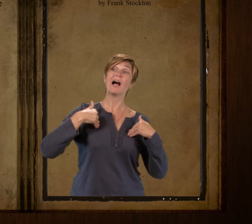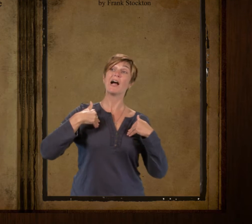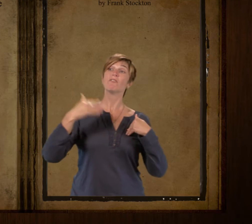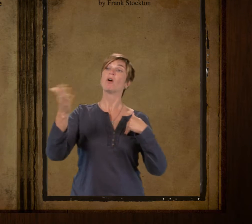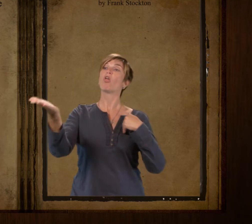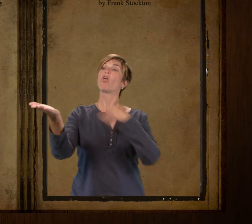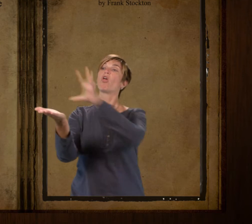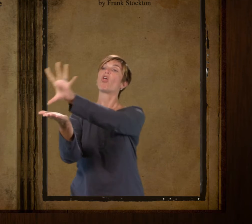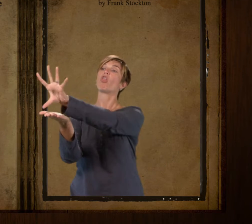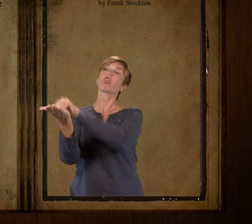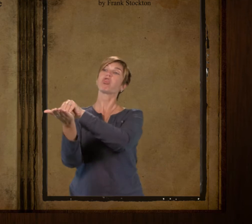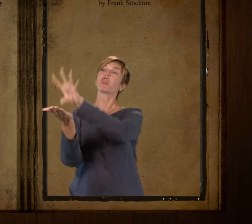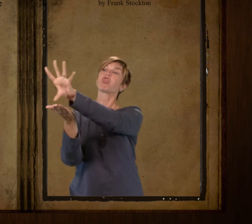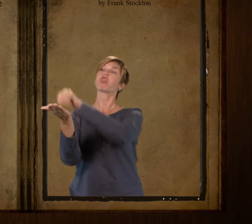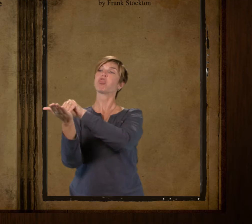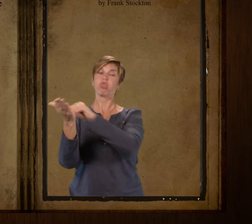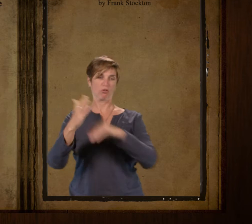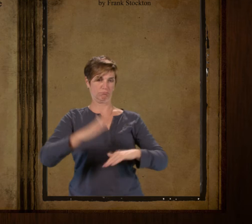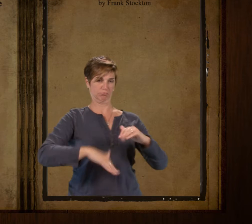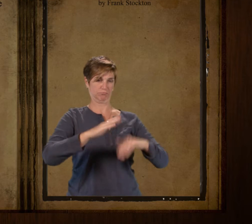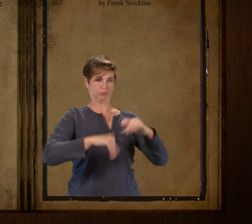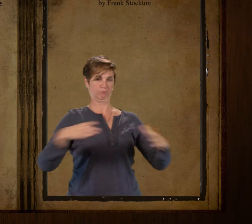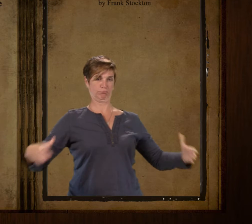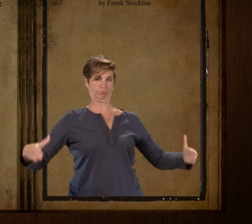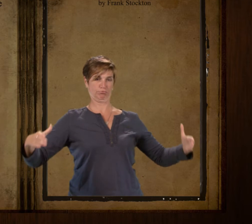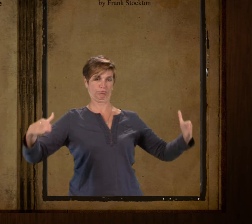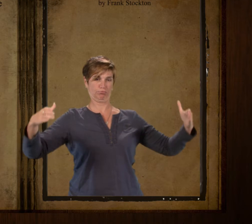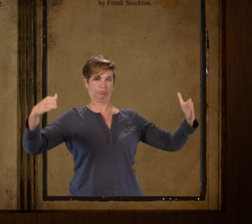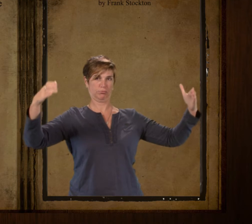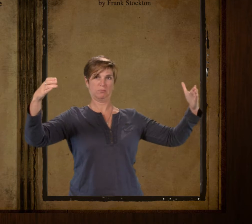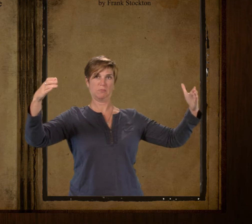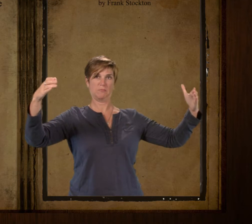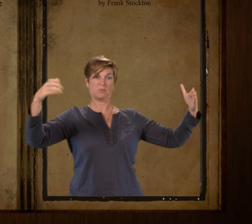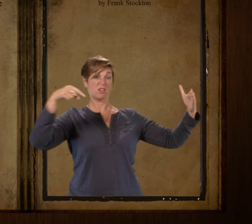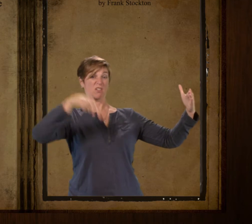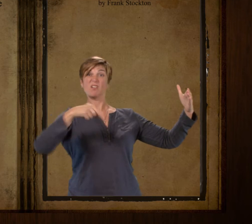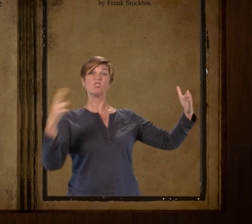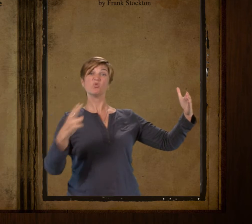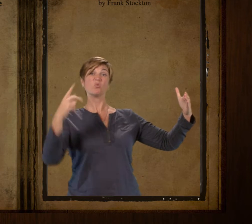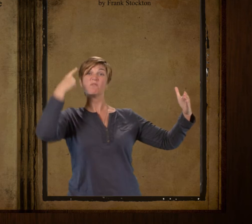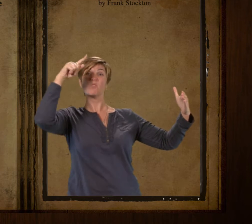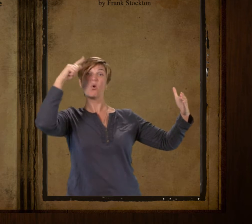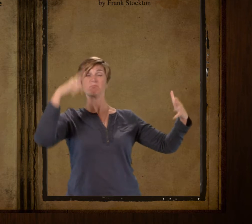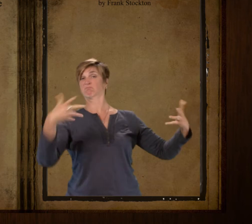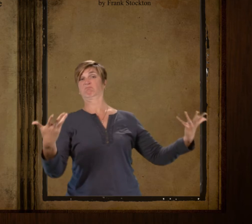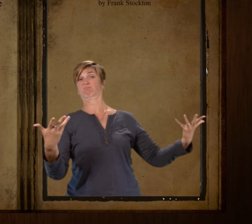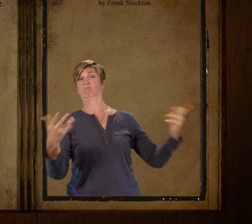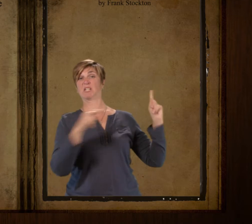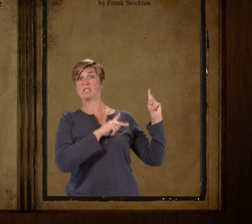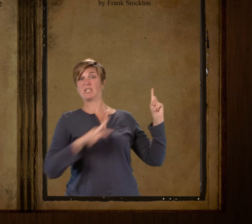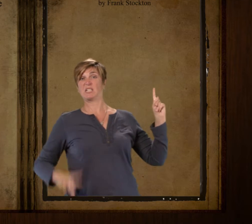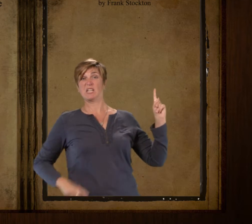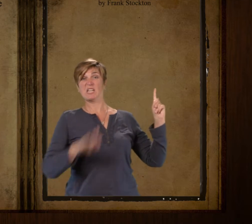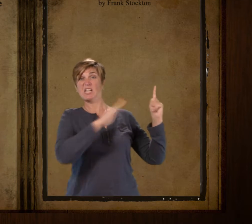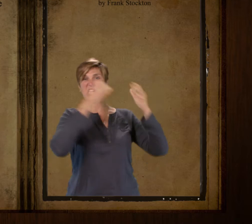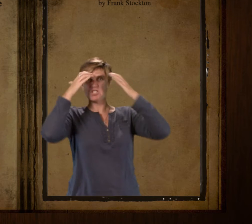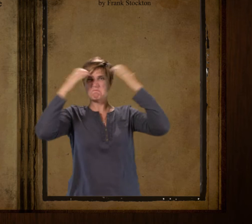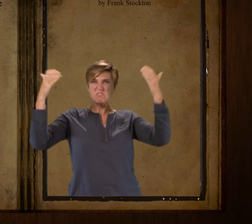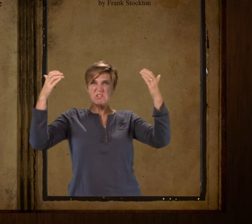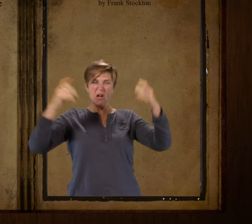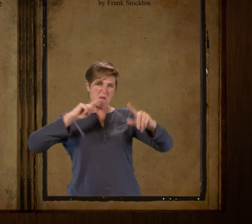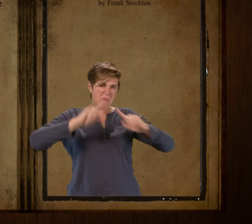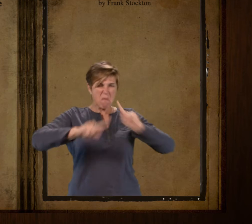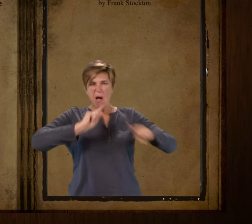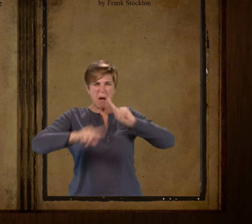arena, a structure which well deserved its name, for, although its form and